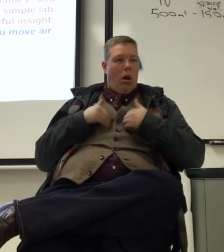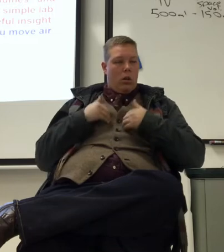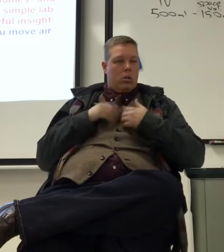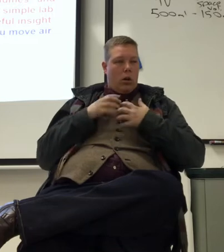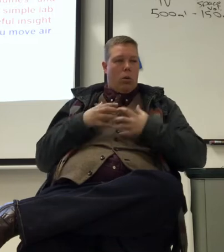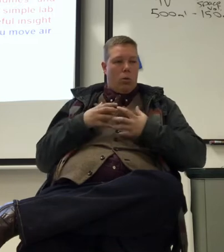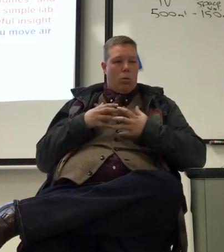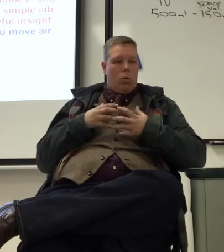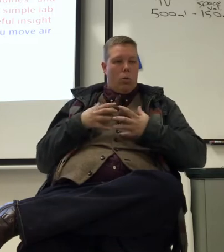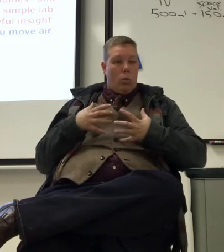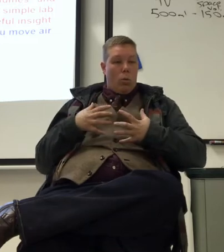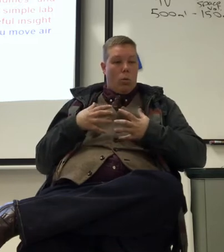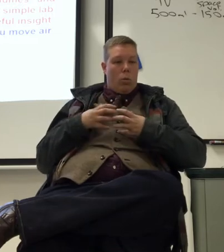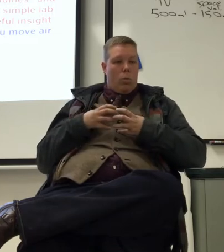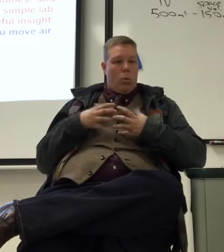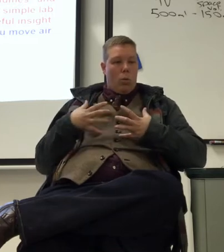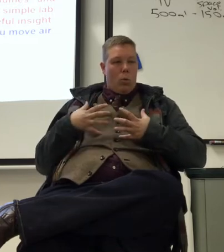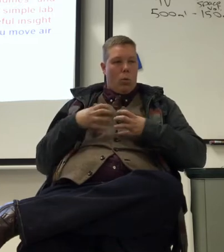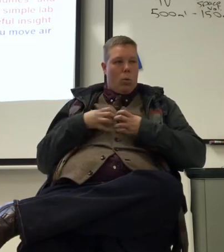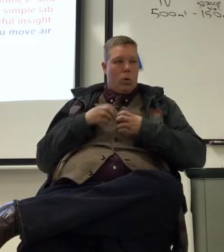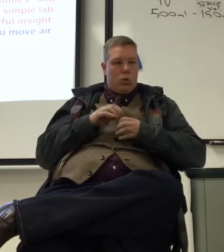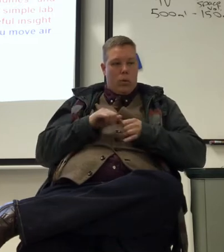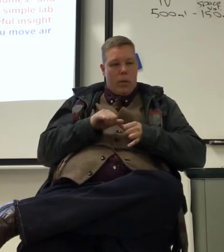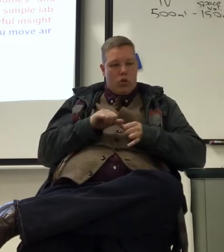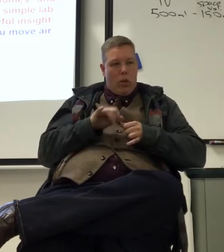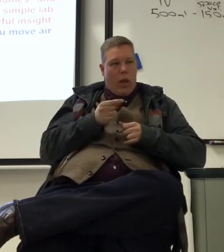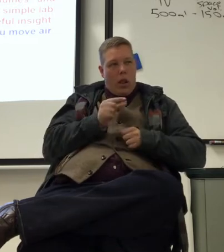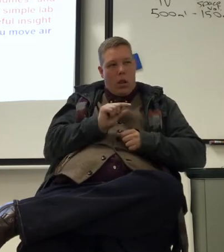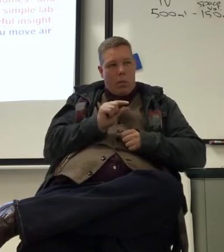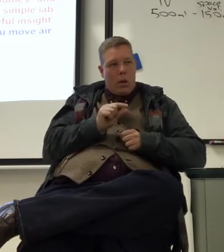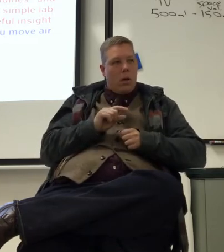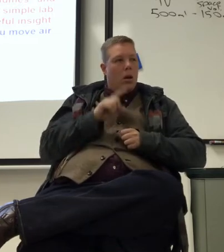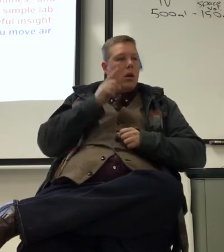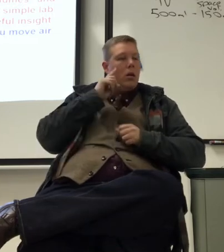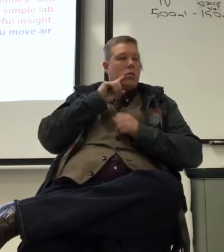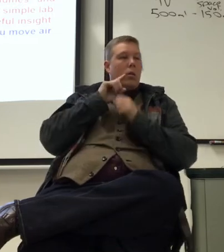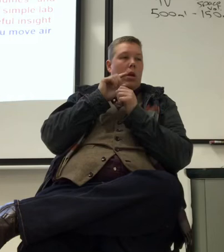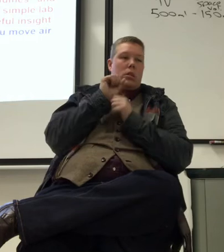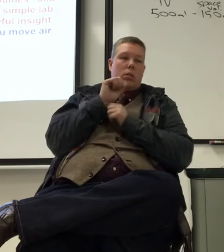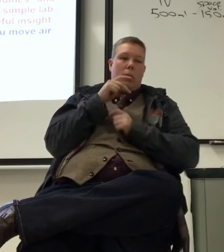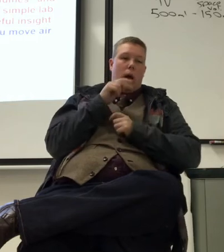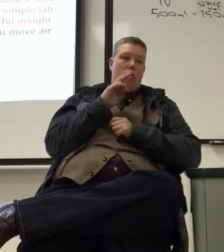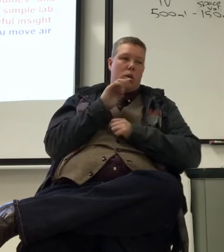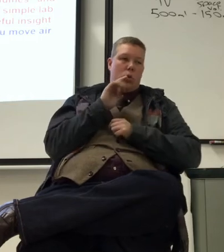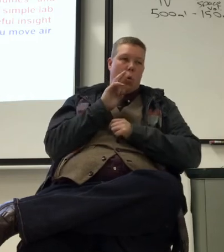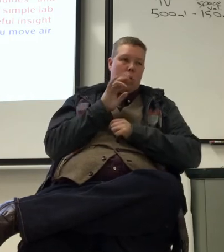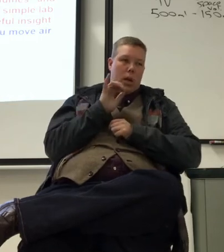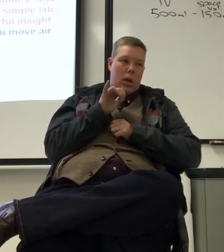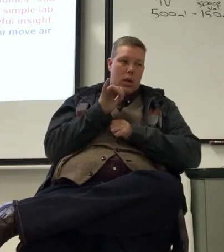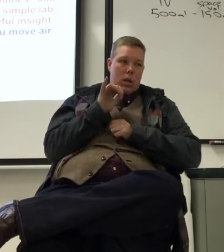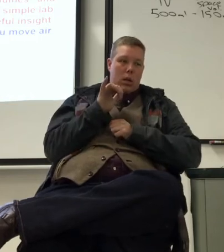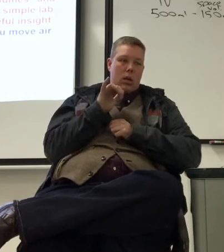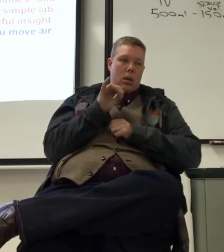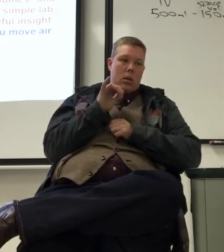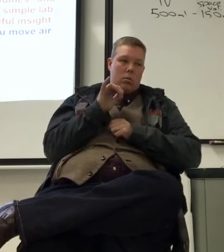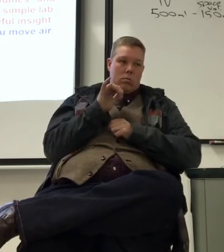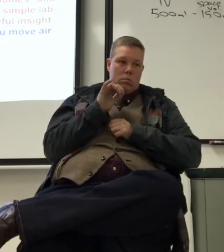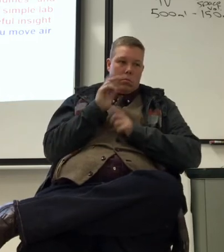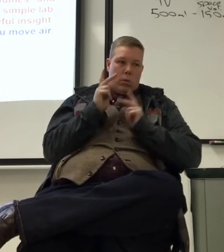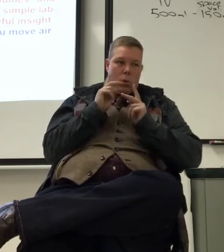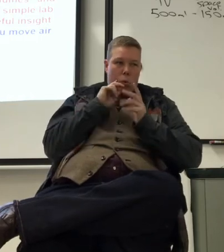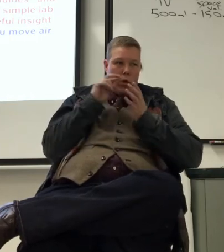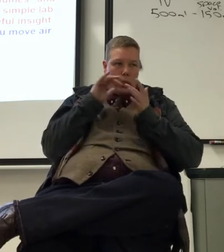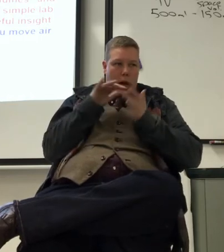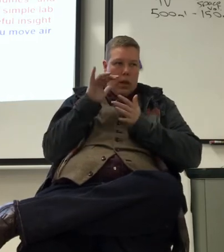about 5 to 6 liters. And the respiratory physiologist, there's a defined set of volumes and capacities that we have